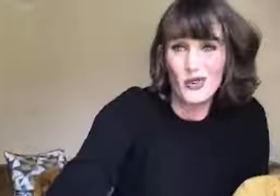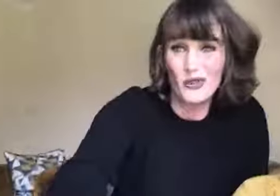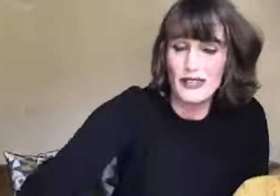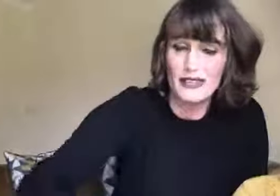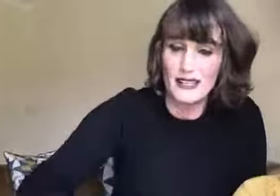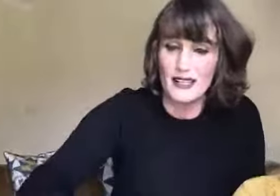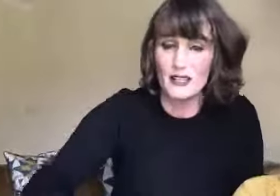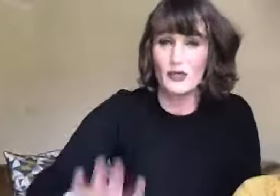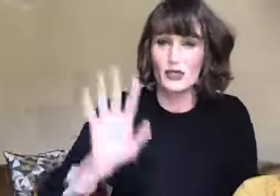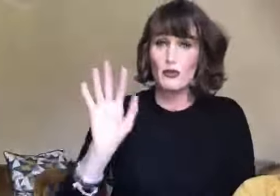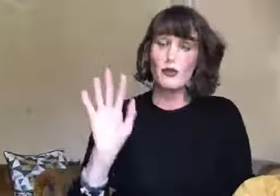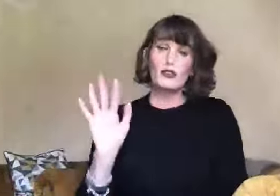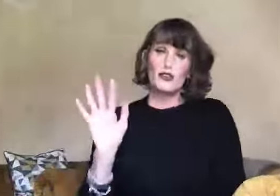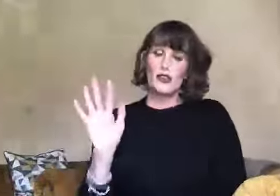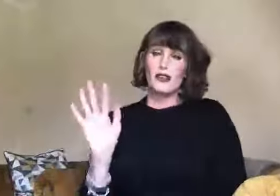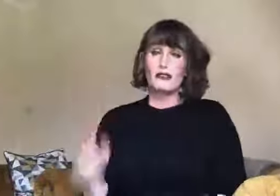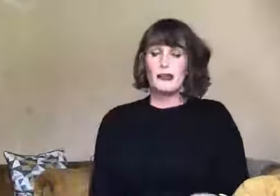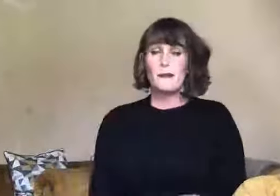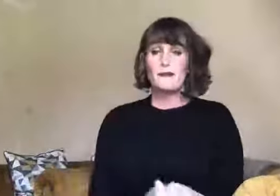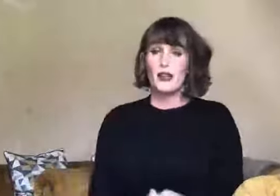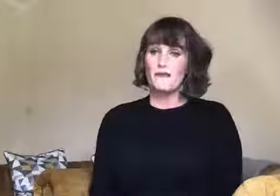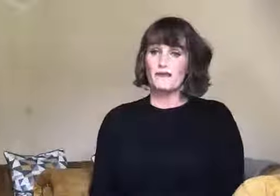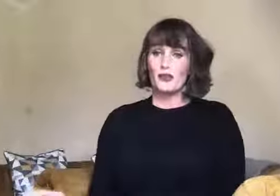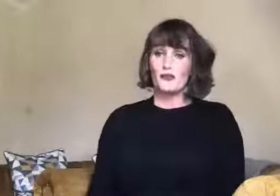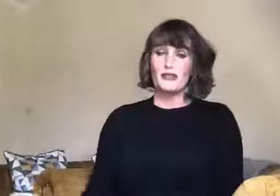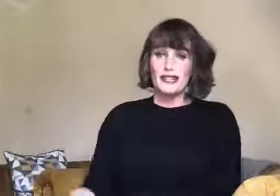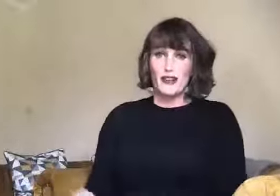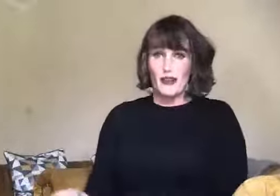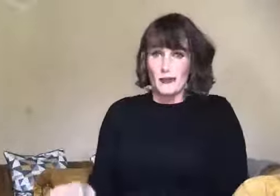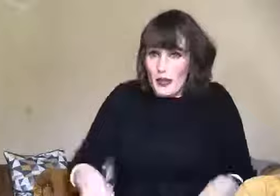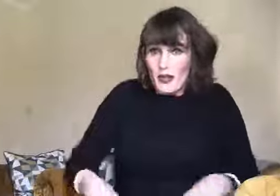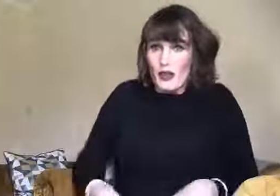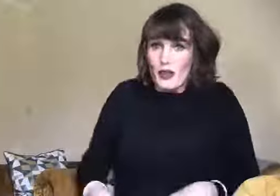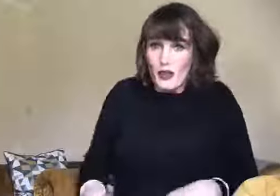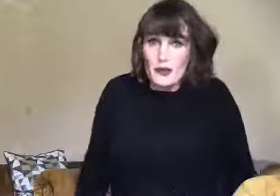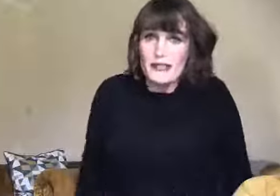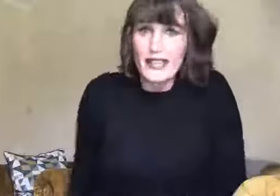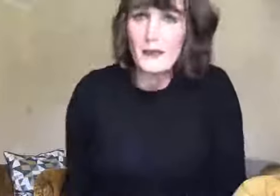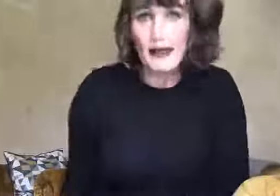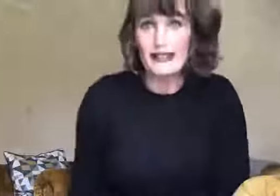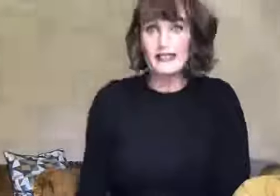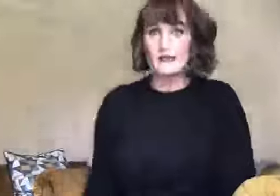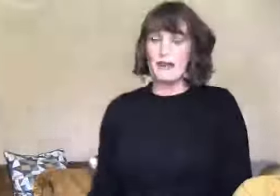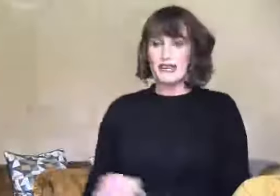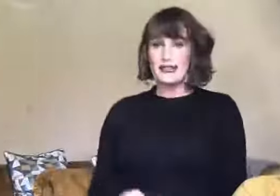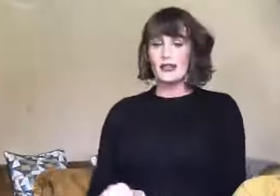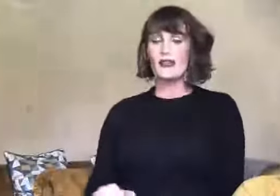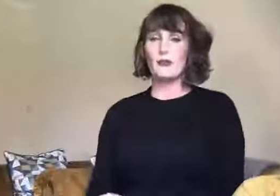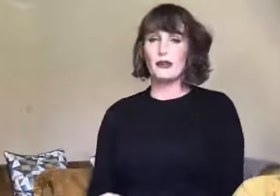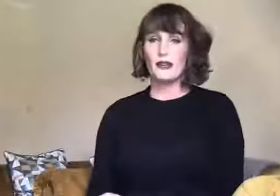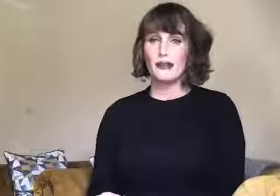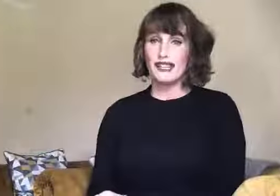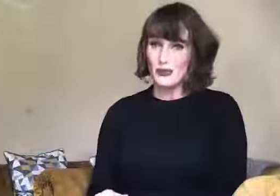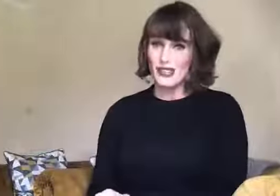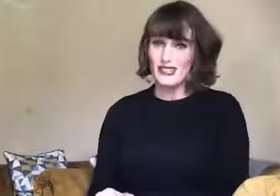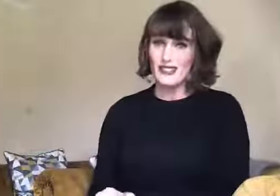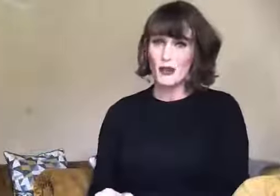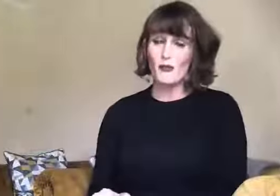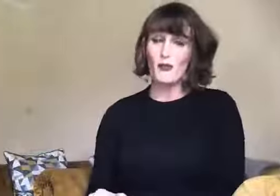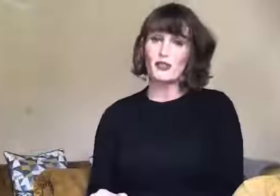of internet, so I do apologise. Obviously, I am hoping to get better speed, but it is what it is at the moment whilst we're